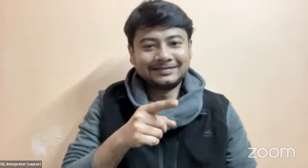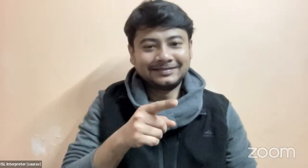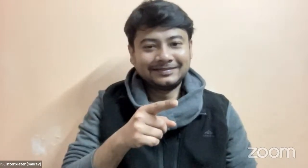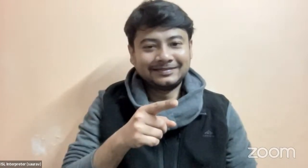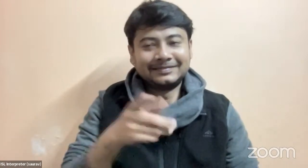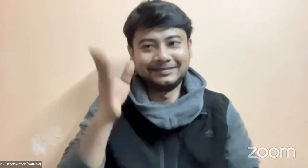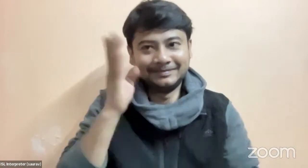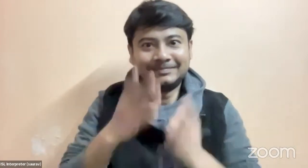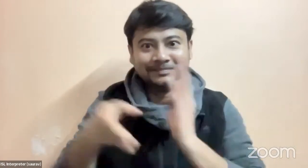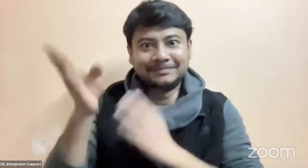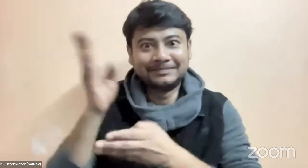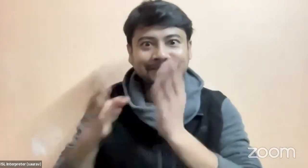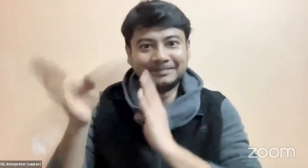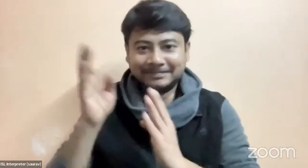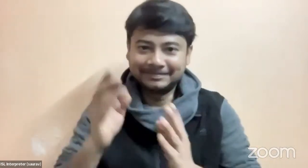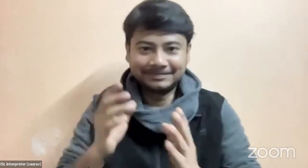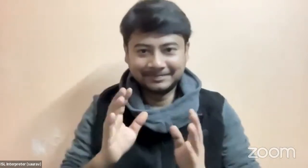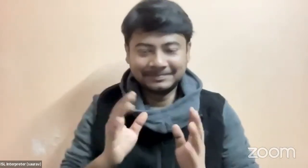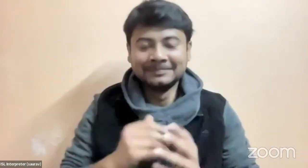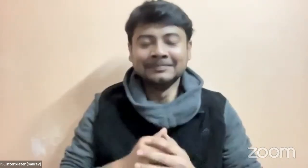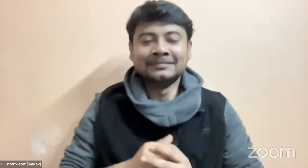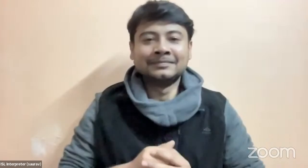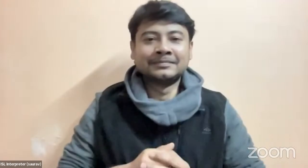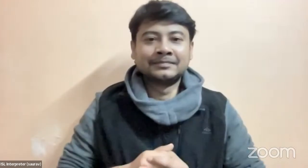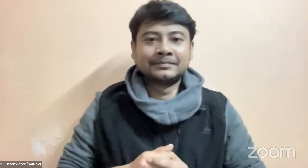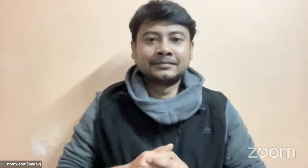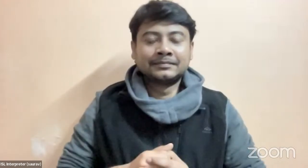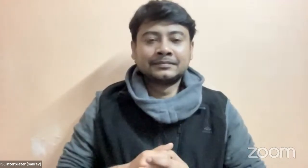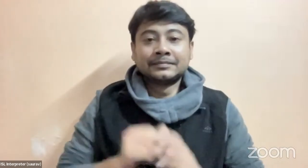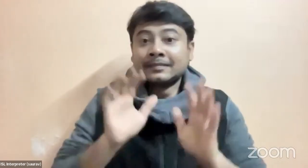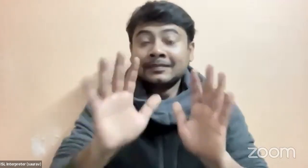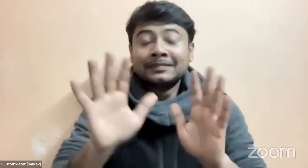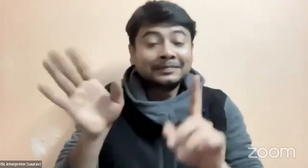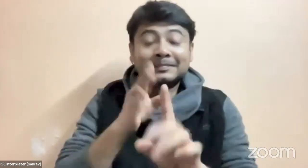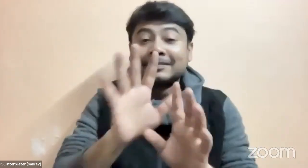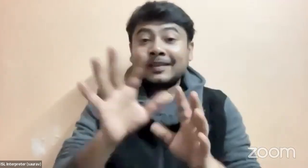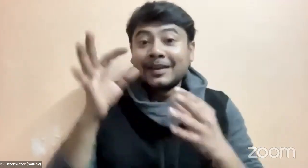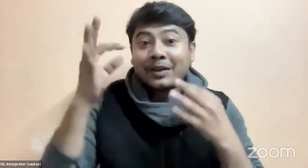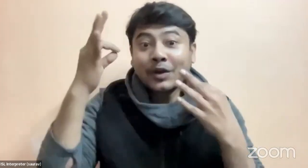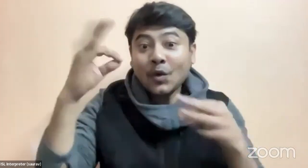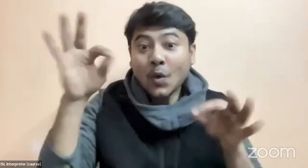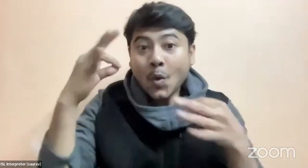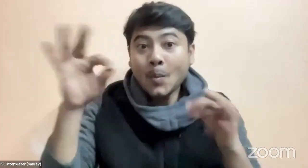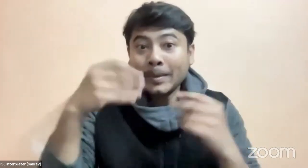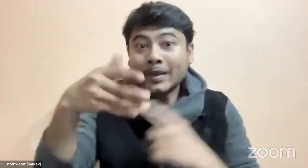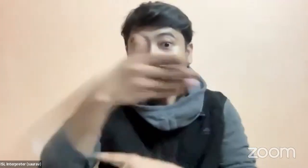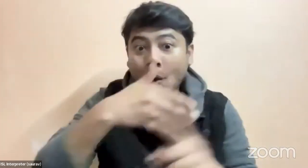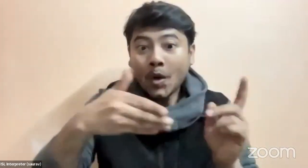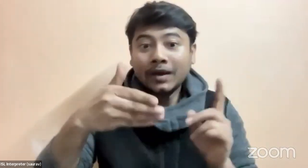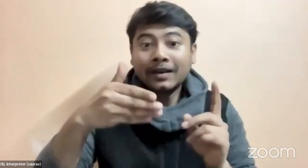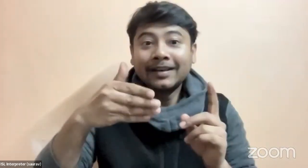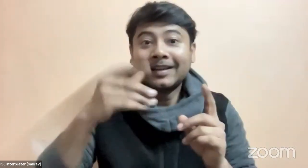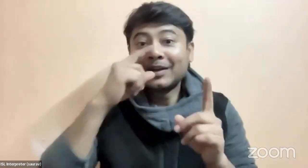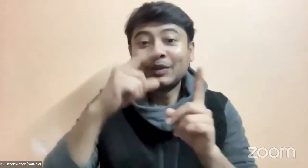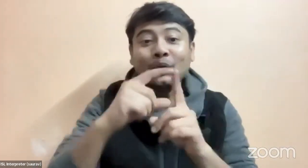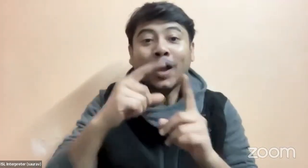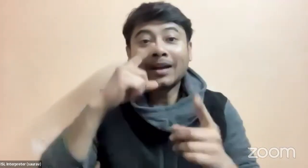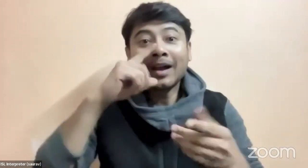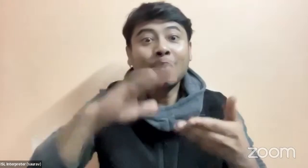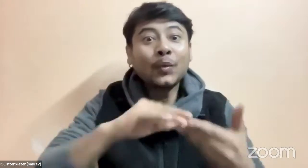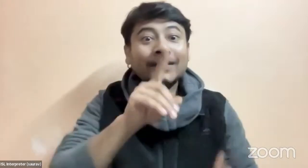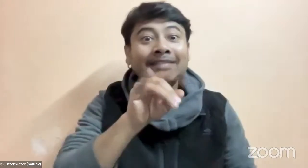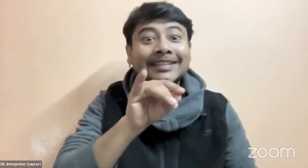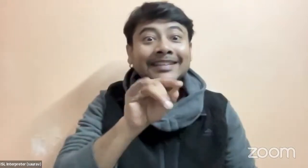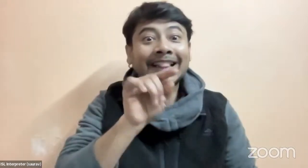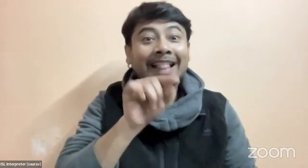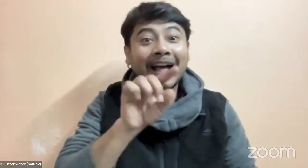Okay. Now all those gopis and queens of Dwarka, they are hearing this in the spiritual world.